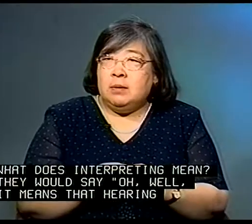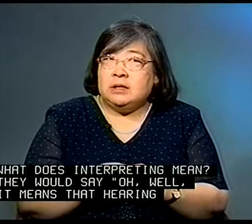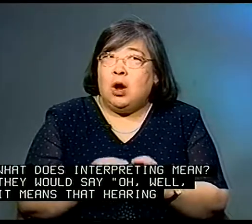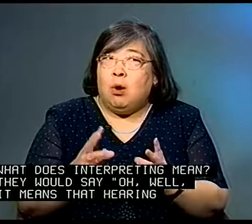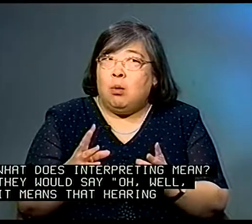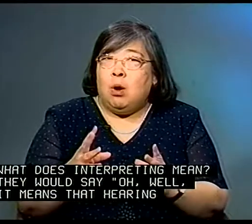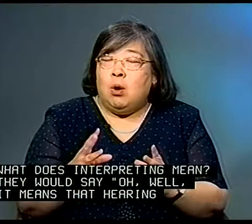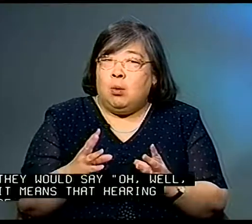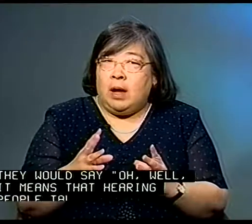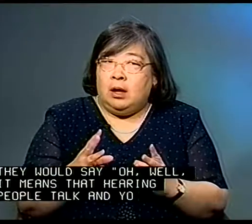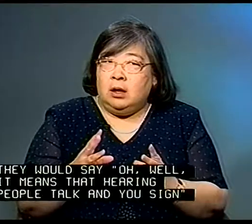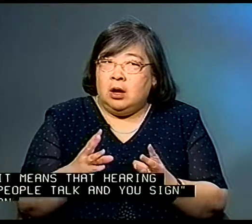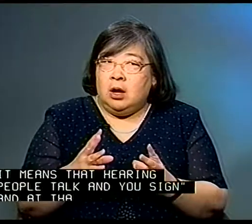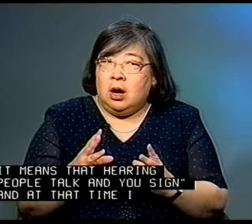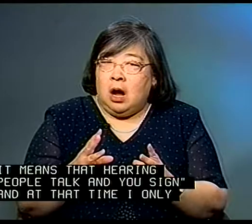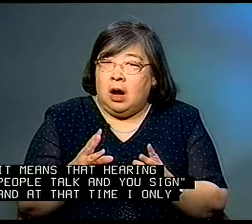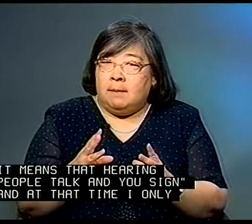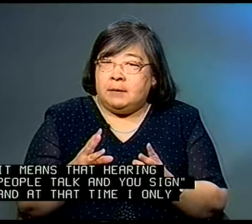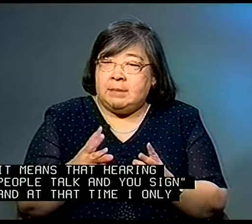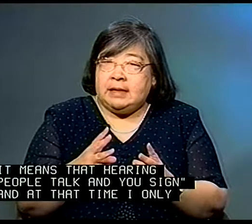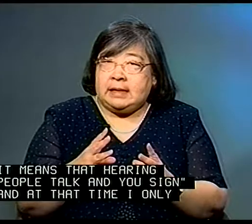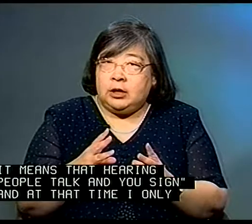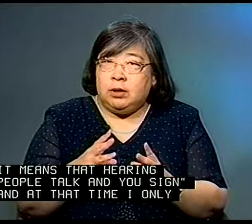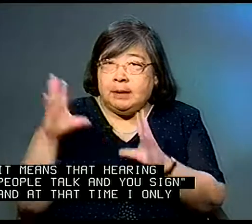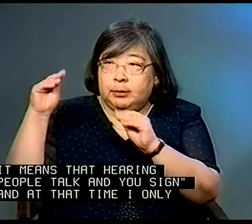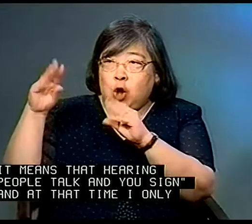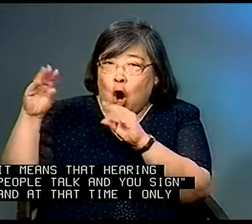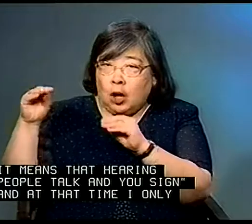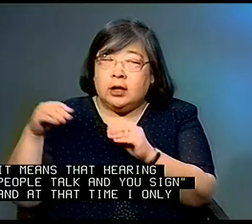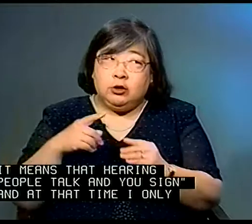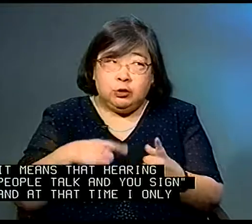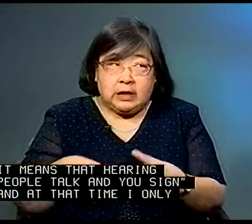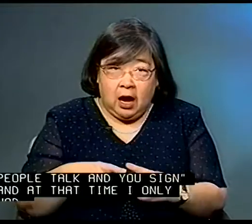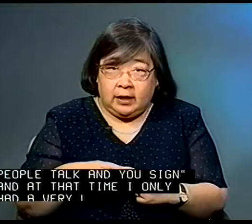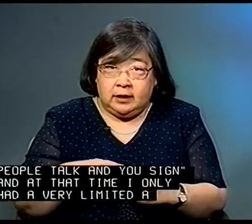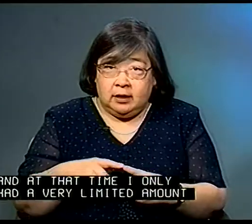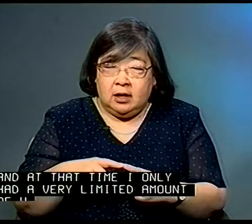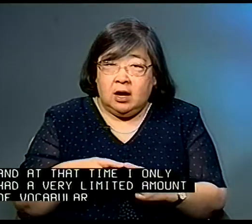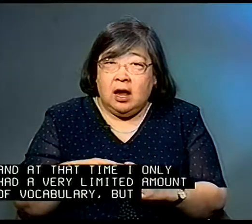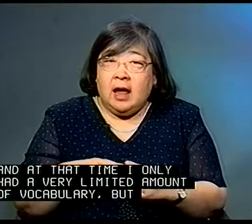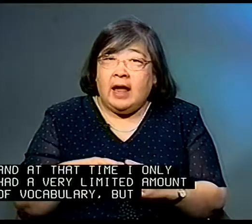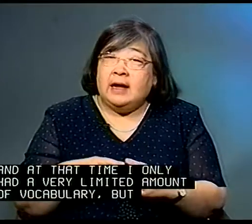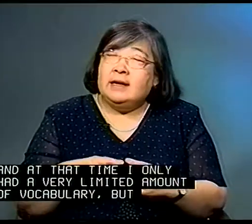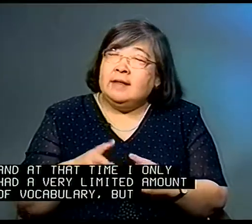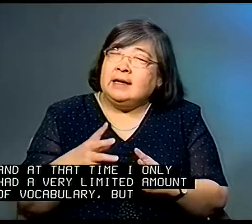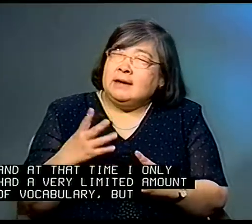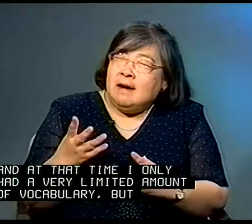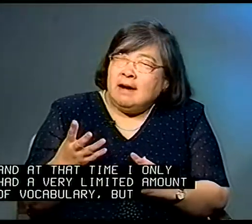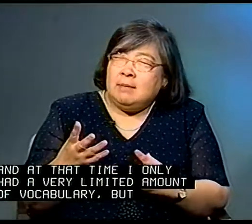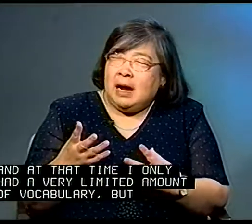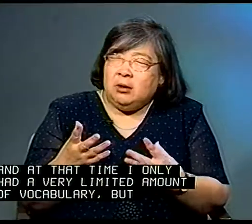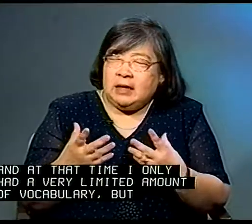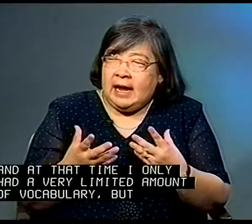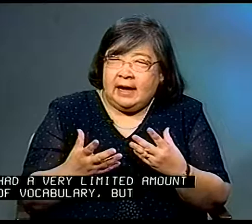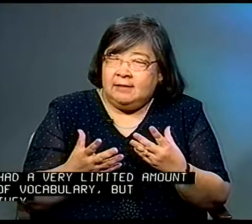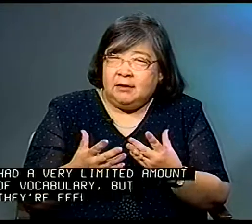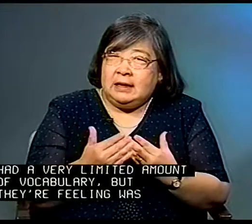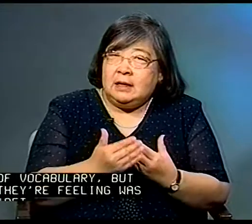would say, oh, well, it means that hearing people talk, you sign. And at that time, I only had a very